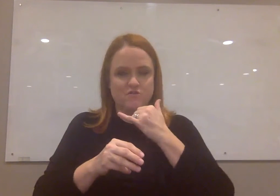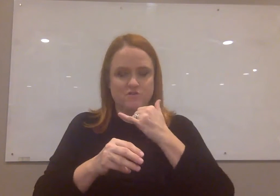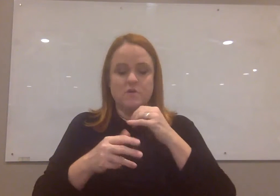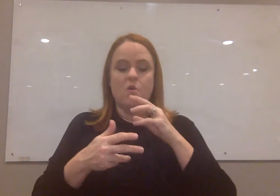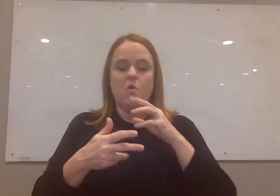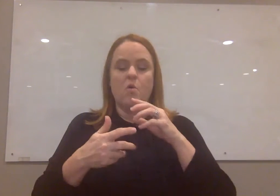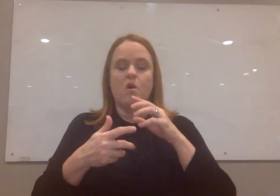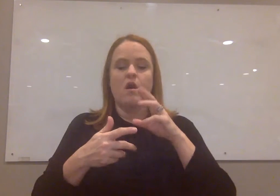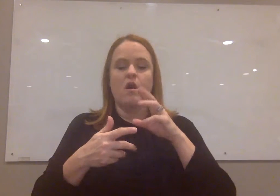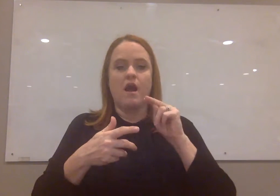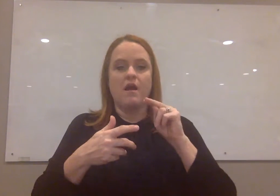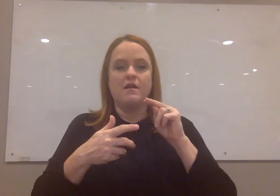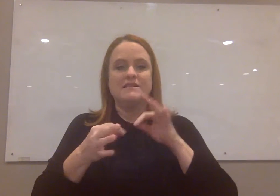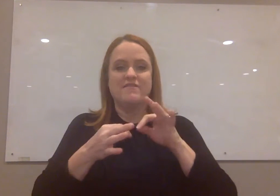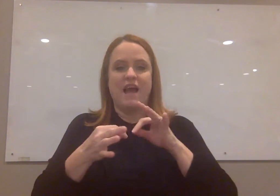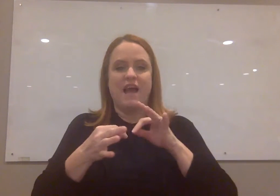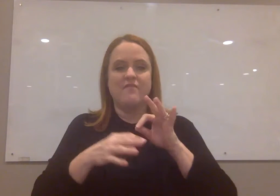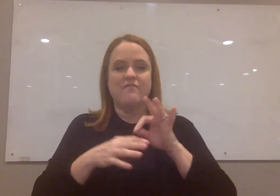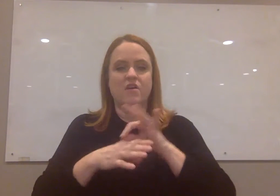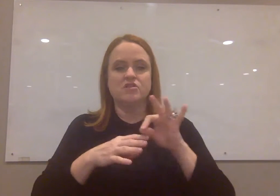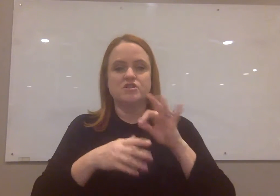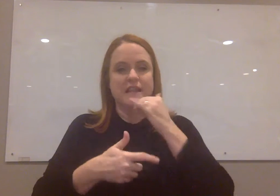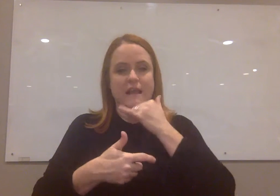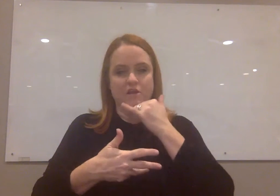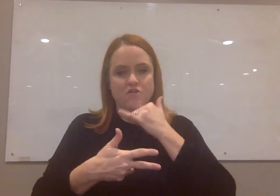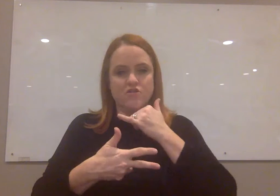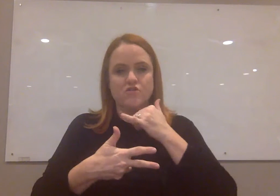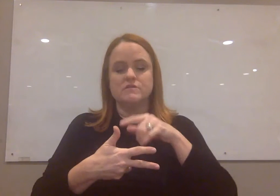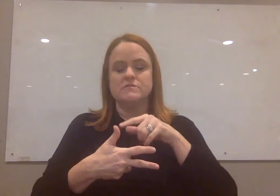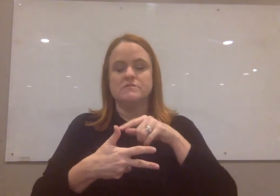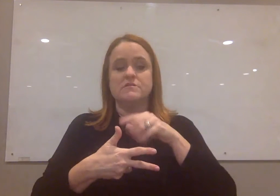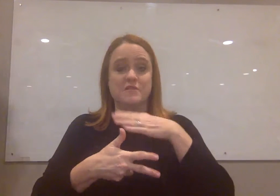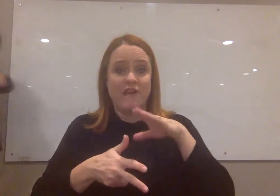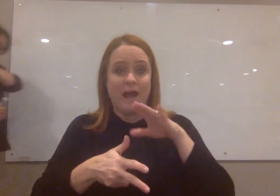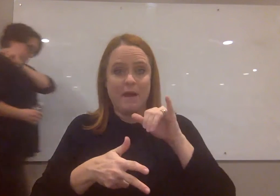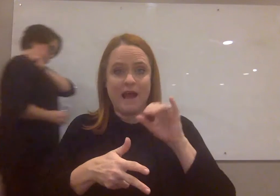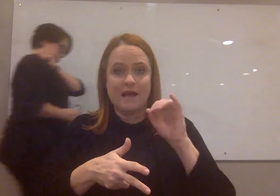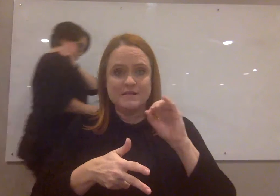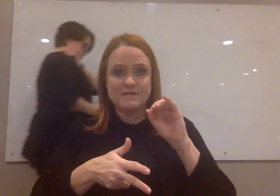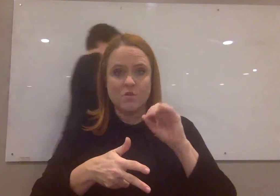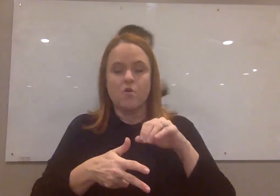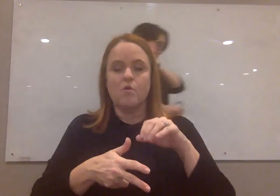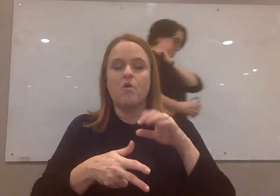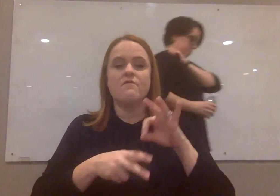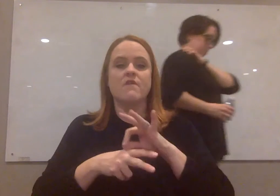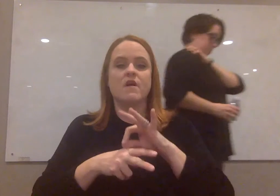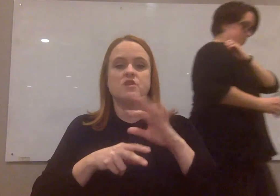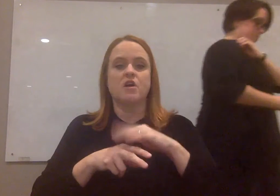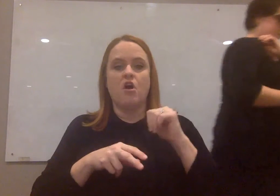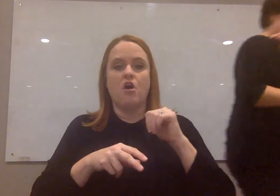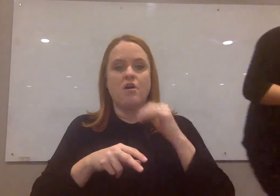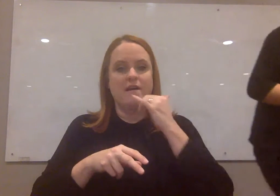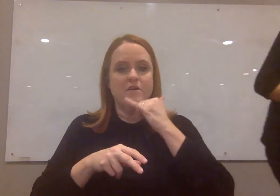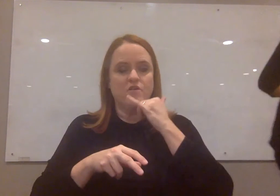errors when you call a function that doesn't exist, or function clause errors when you call a function with the wrong arguments and they don't match any of them that are defined.